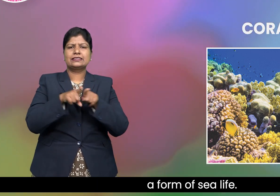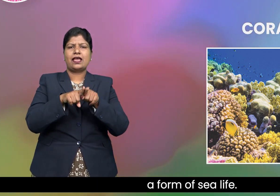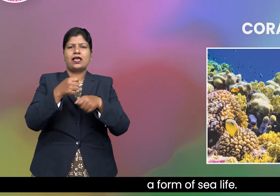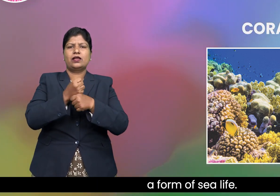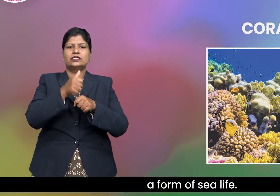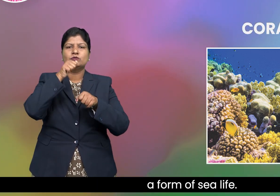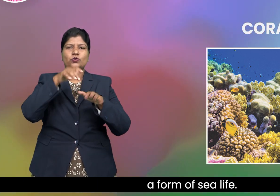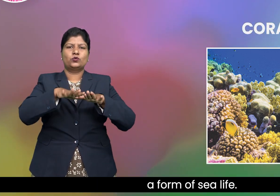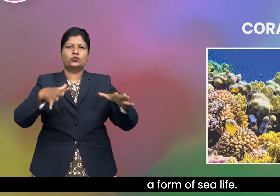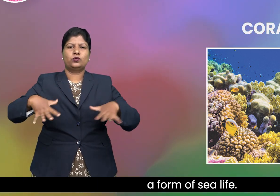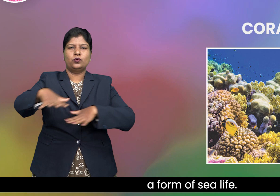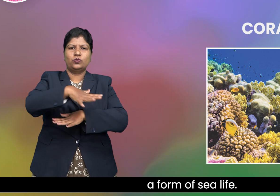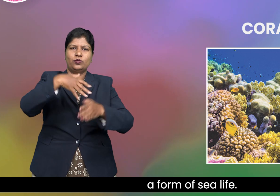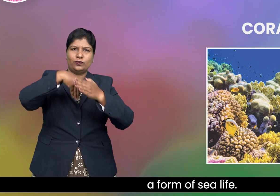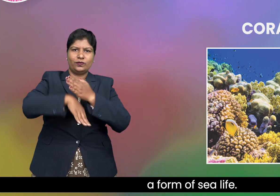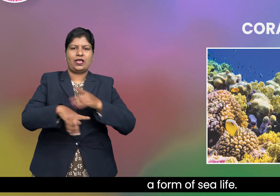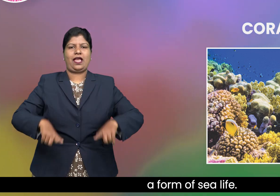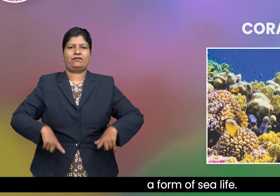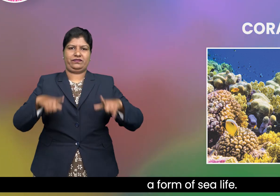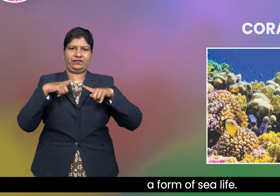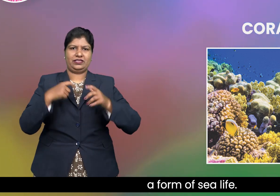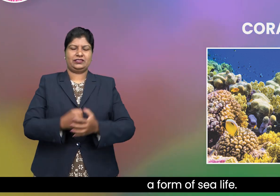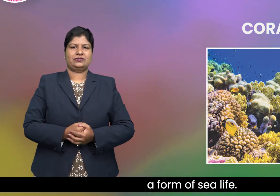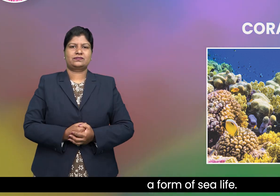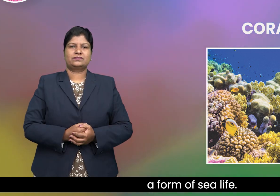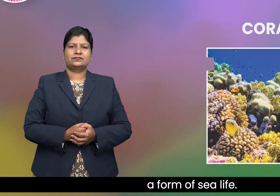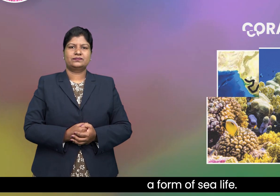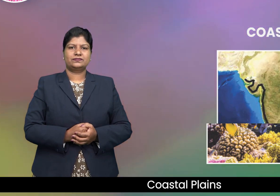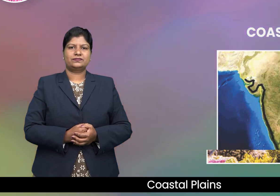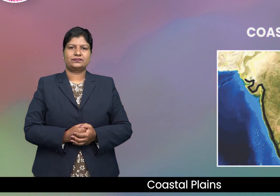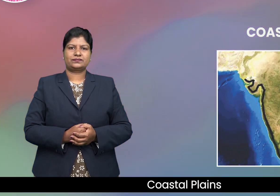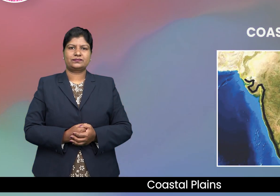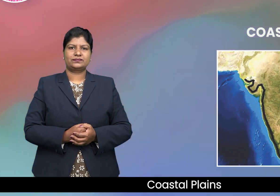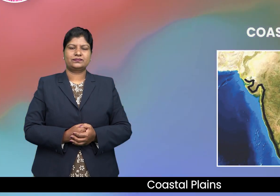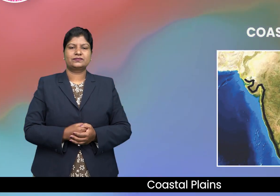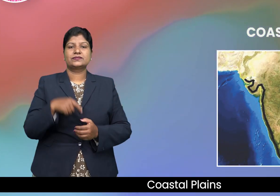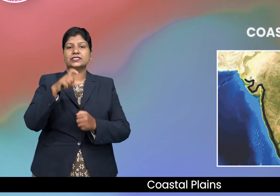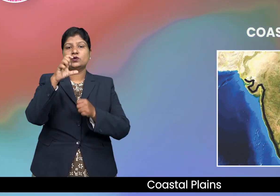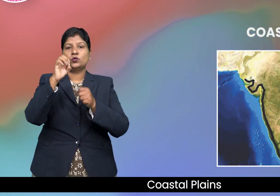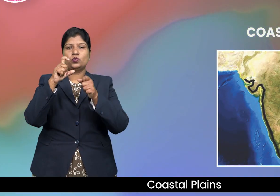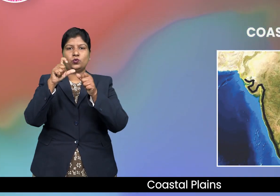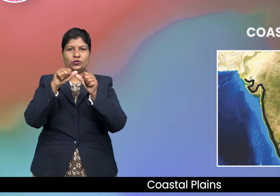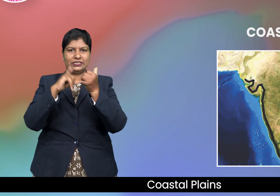coastal plains